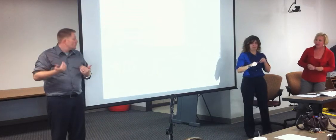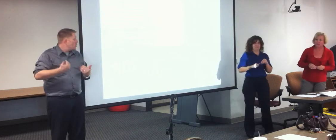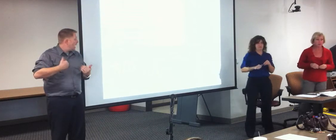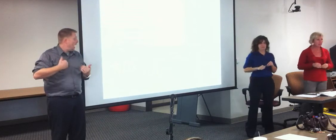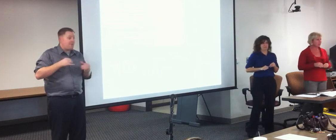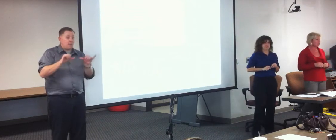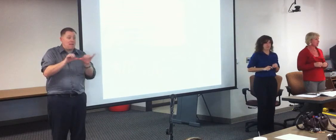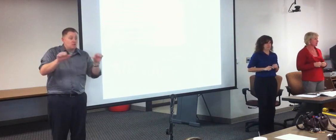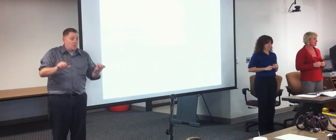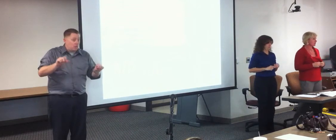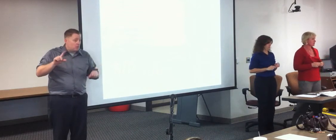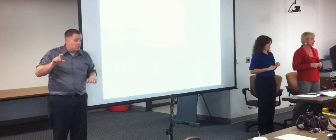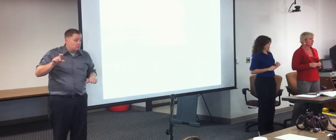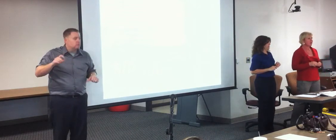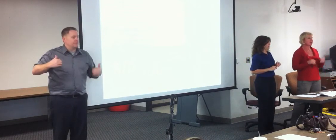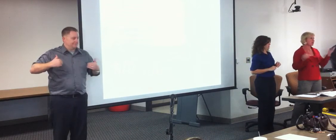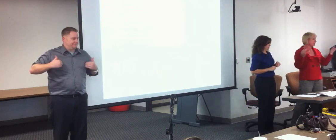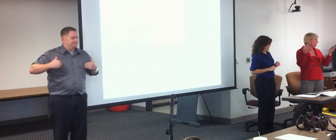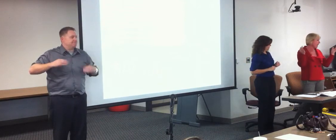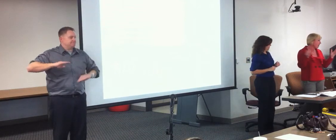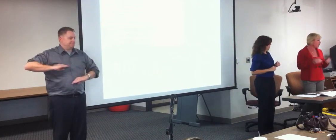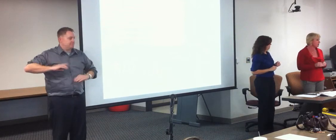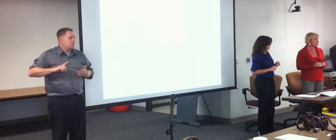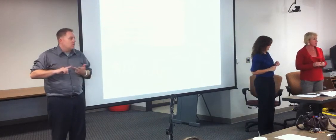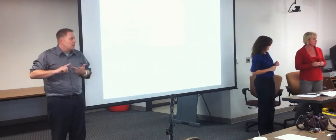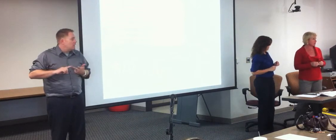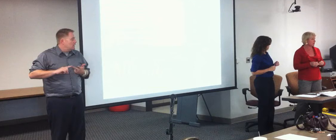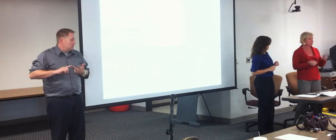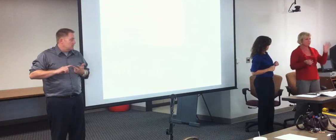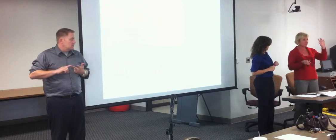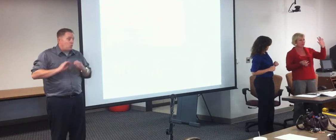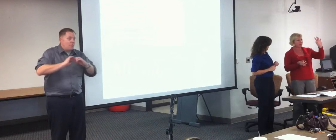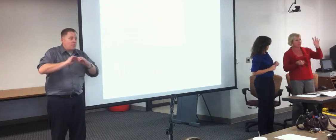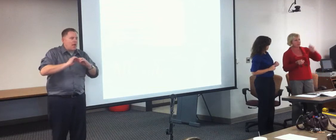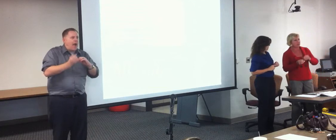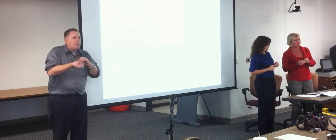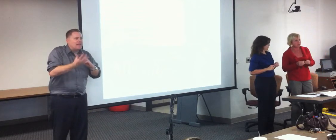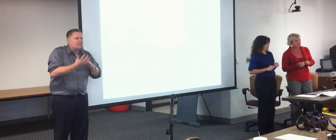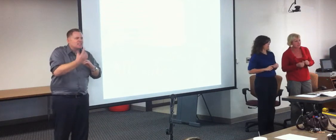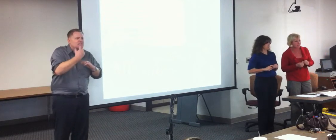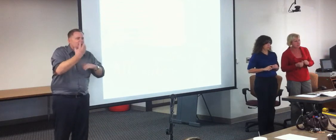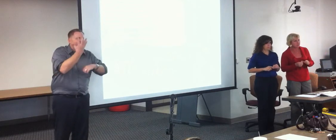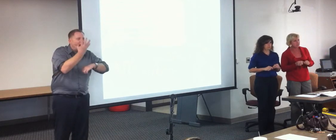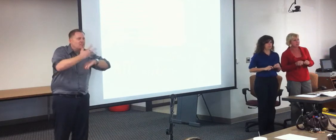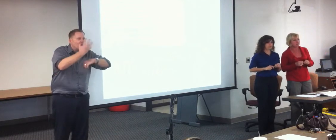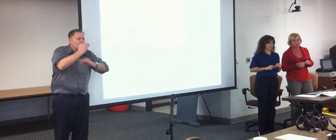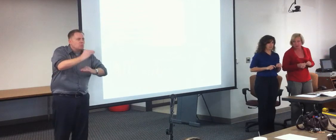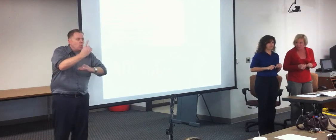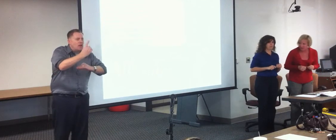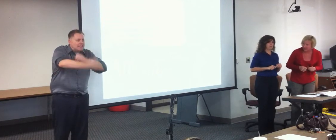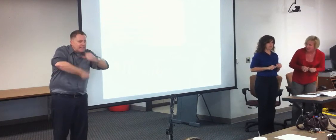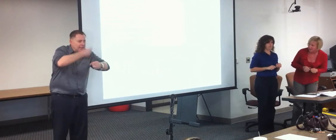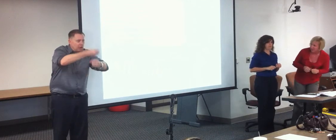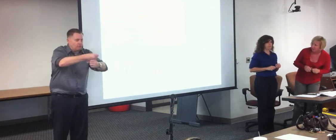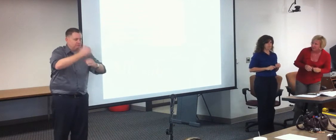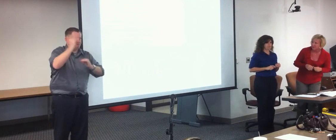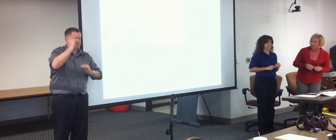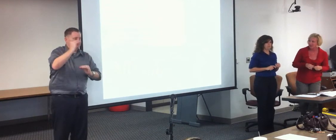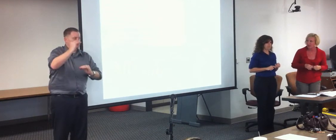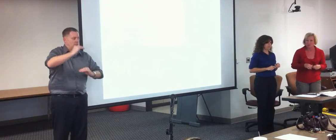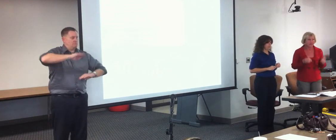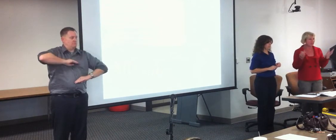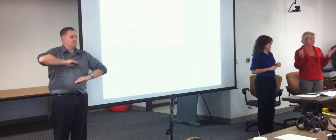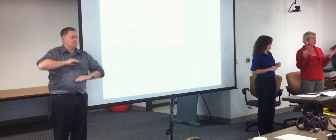we have measurable? Yep. Now, how many, 5 times you said? The nutritionist 5